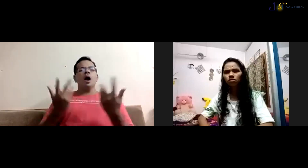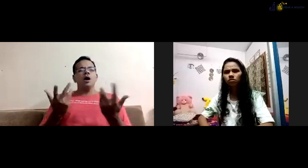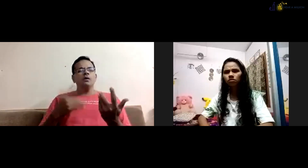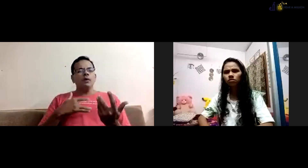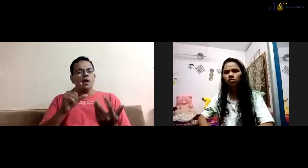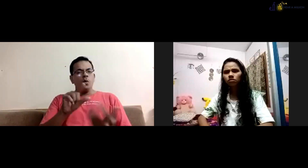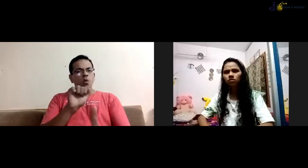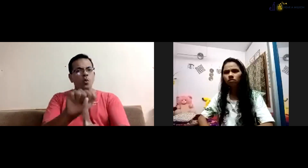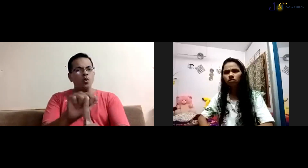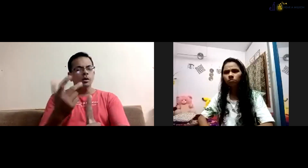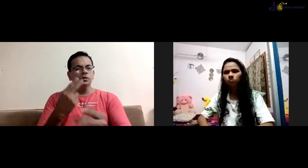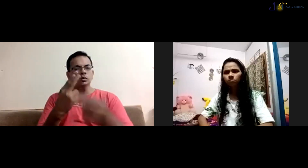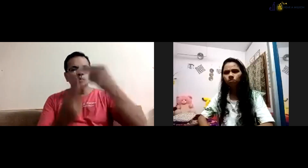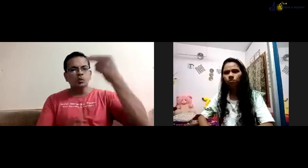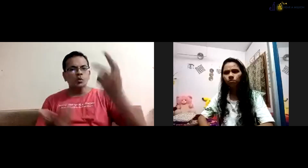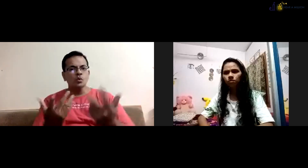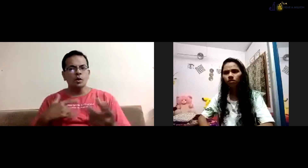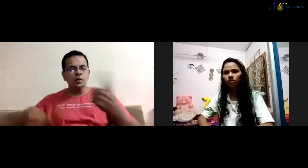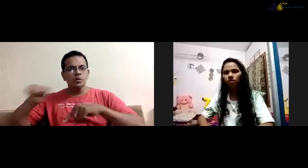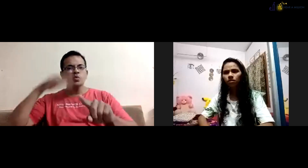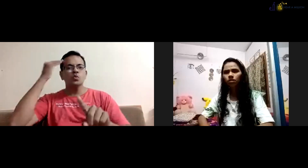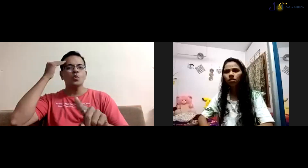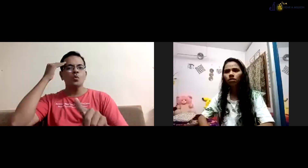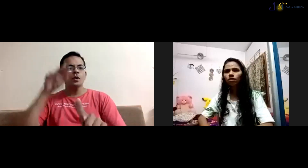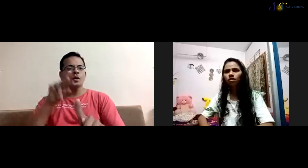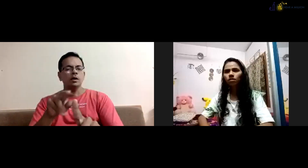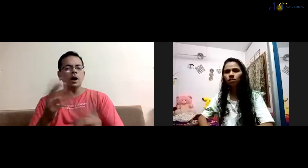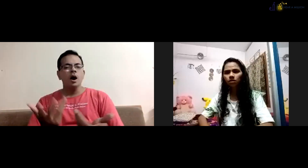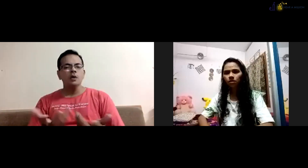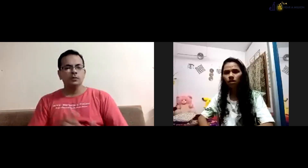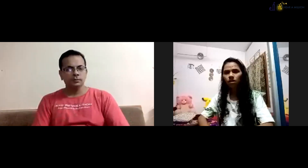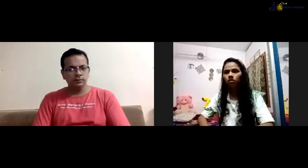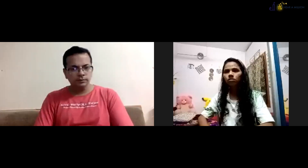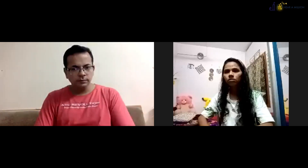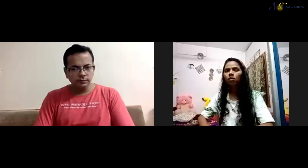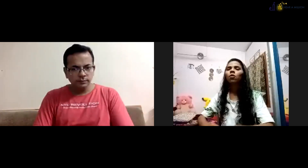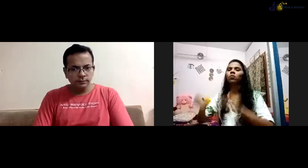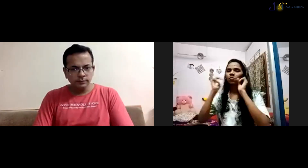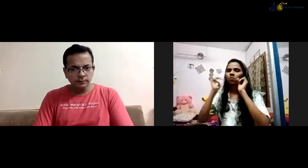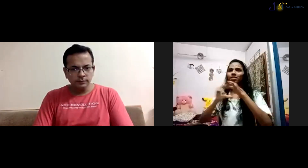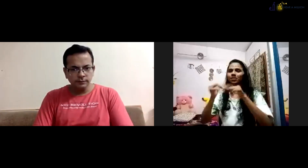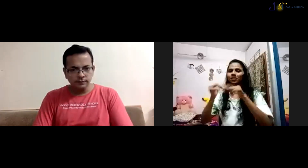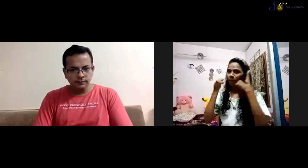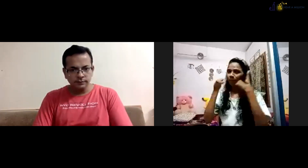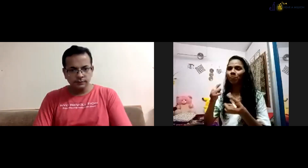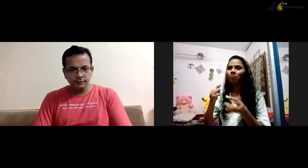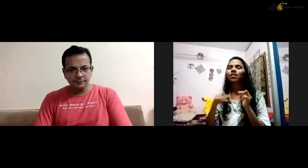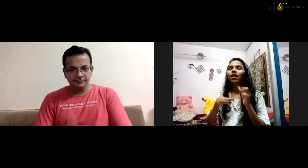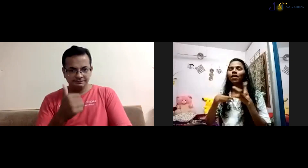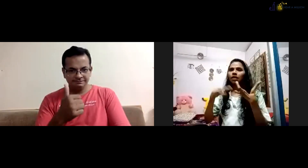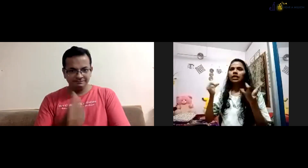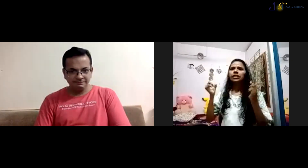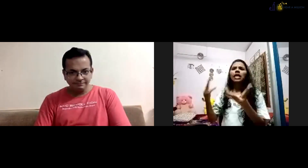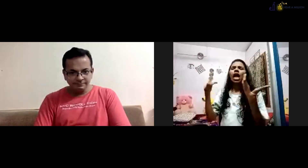the outer world, how did you feel about yourself? How was your experience? How the society